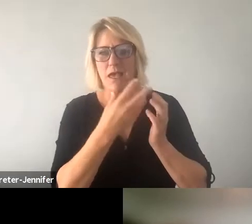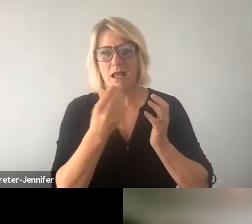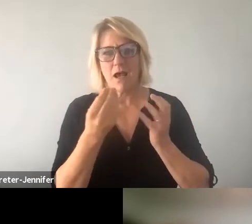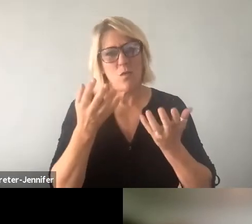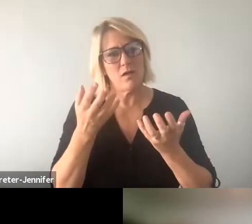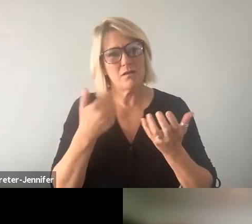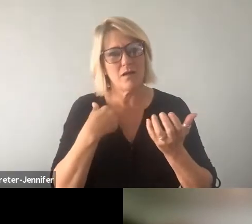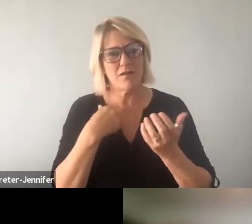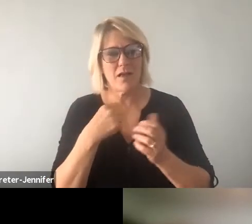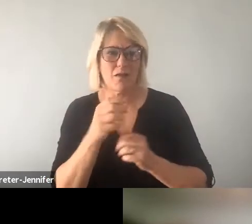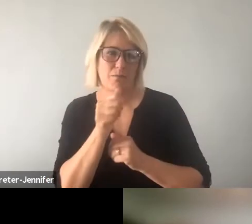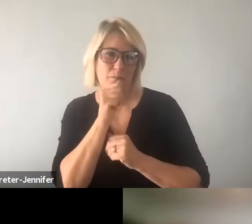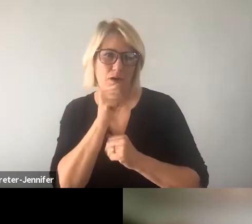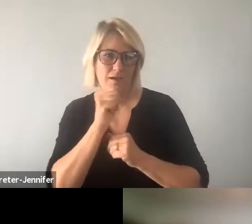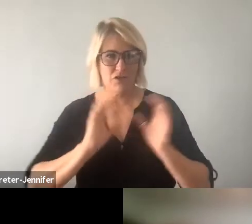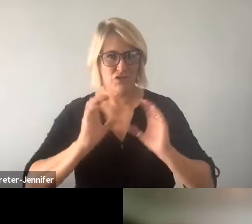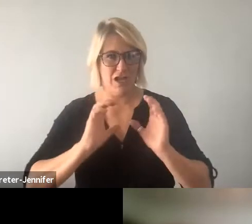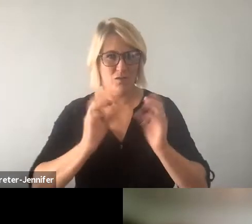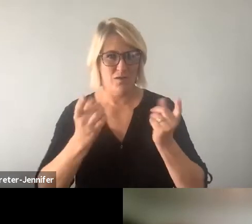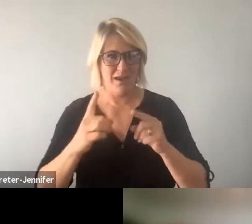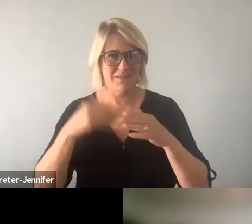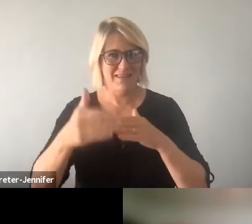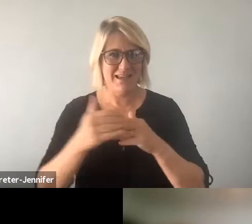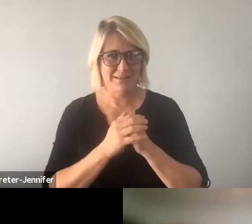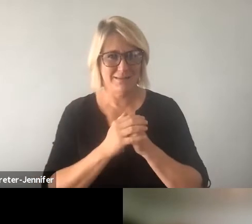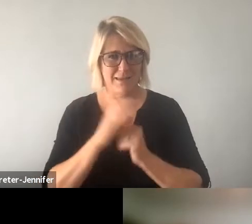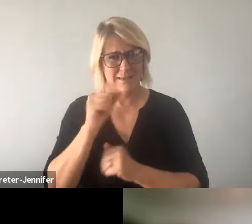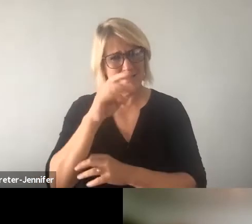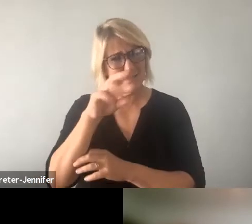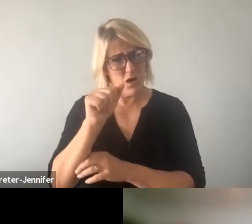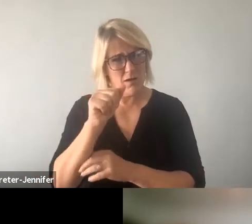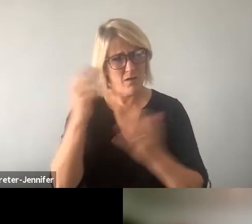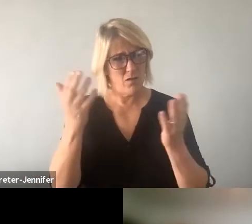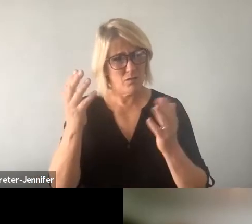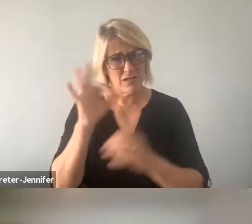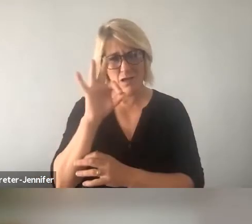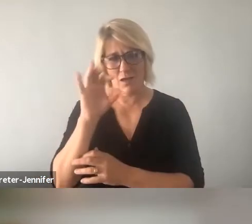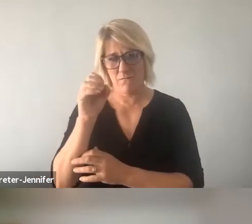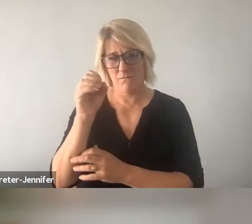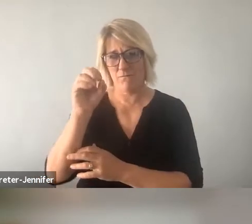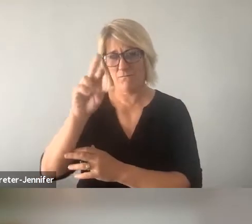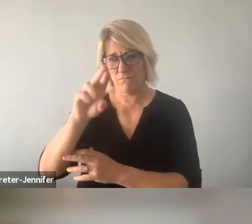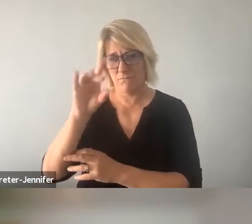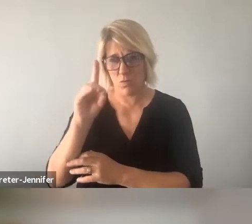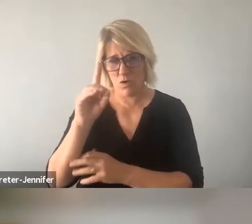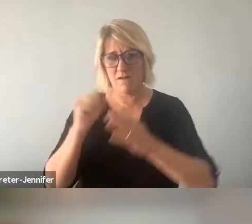I'll private chat you what needs to go next. Sierra, do you want to talk a little bit about the Ford Foundation and what folks can